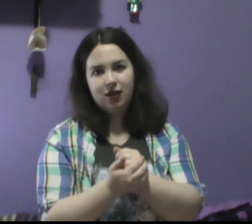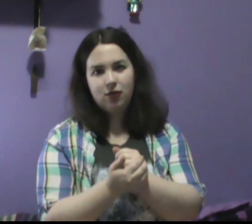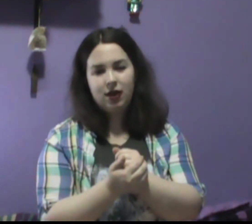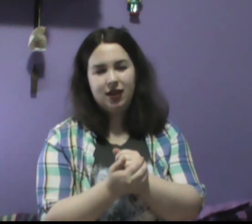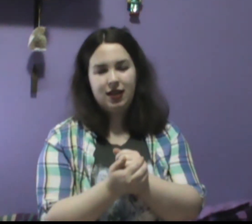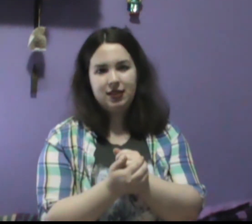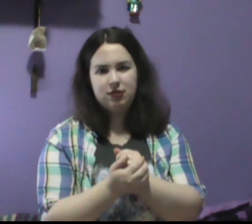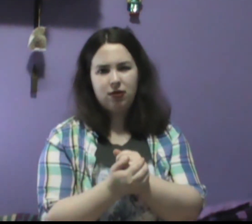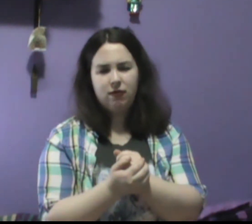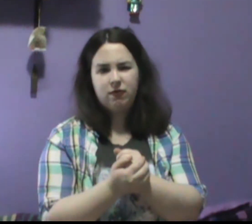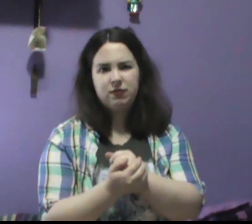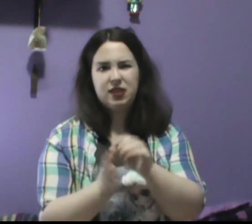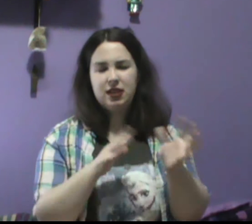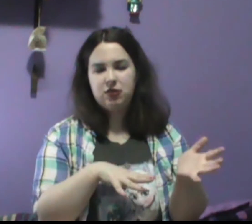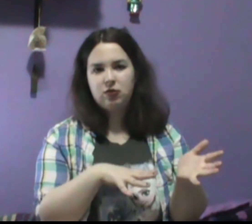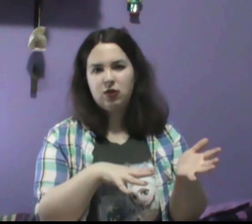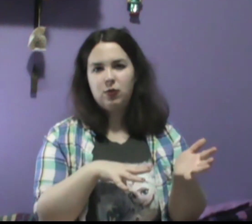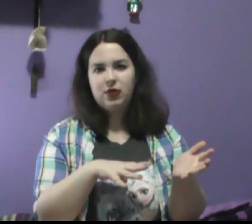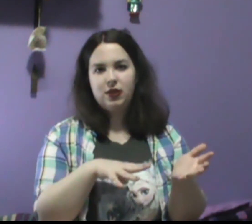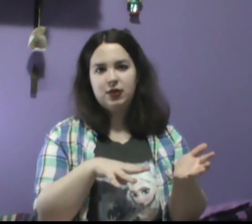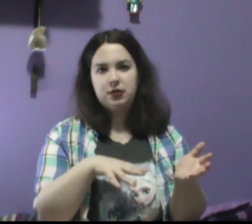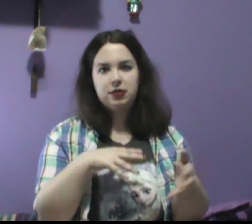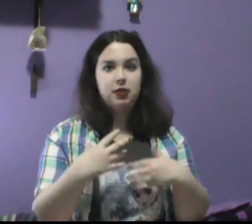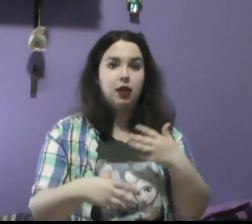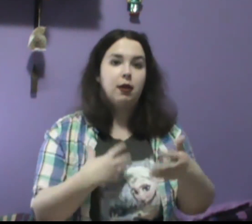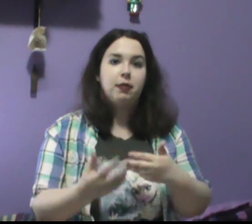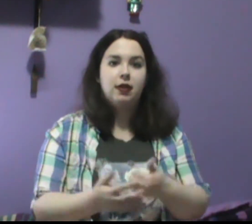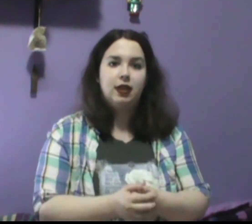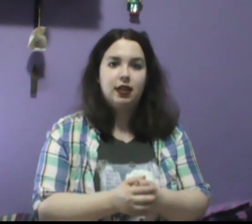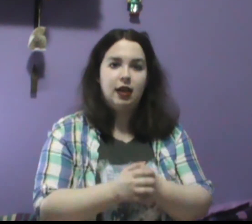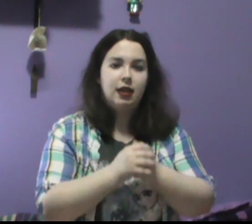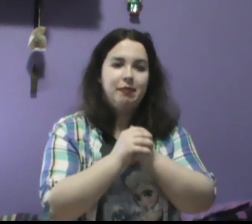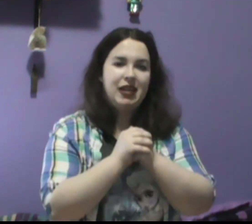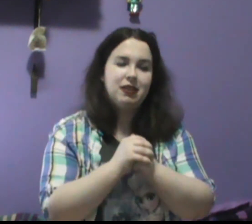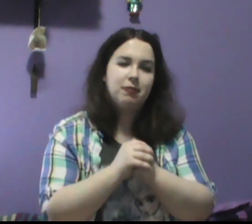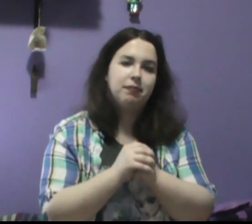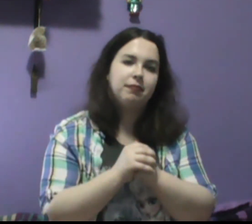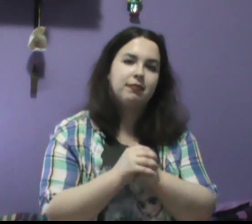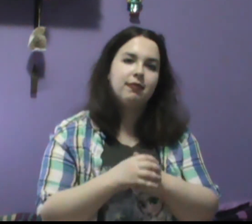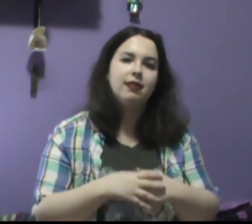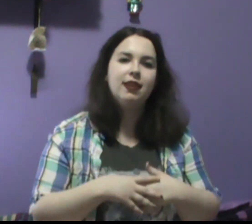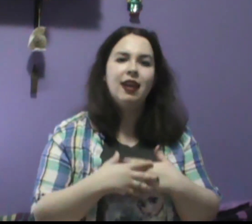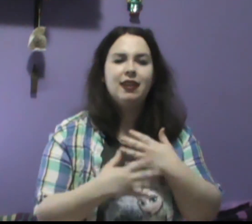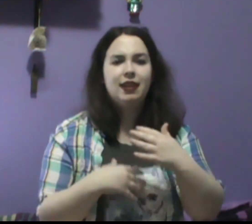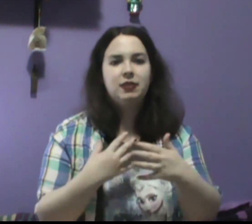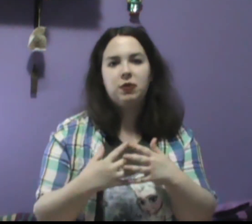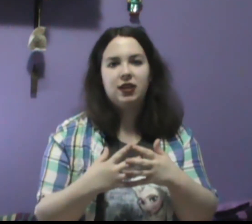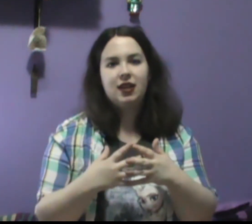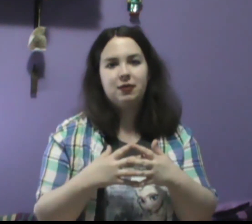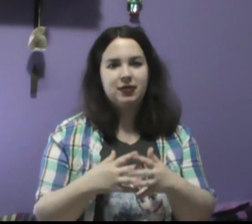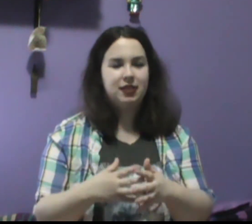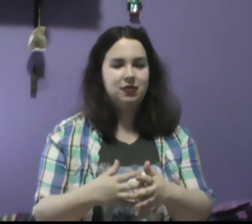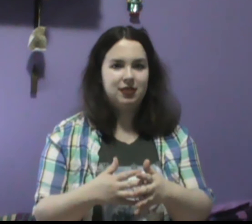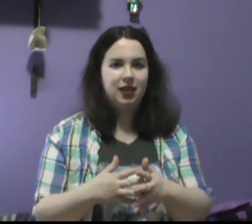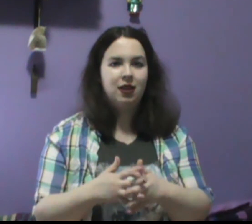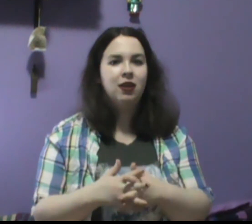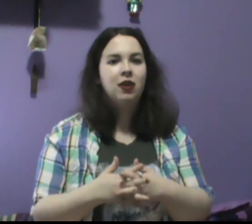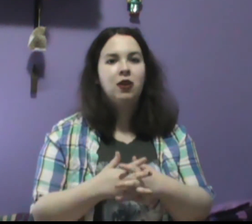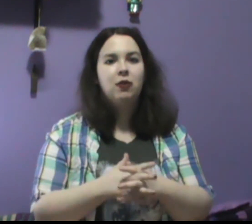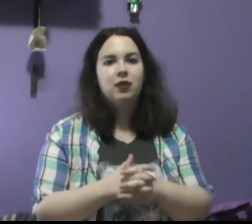Diego and his sort of side story with this celebrity that he met and that he's working on was interesting, with